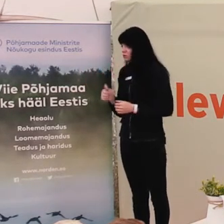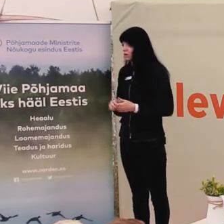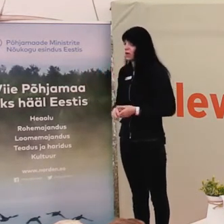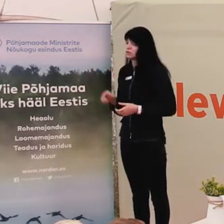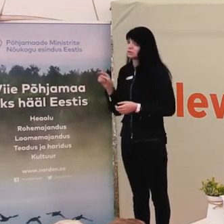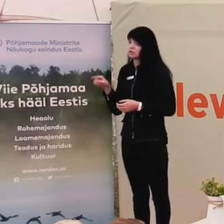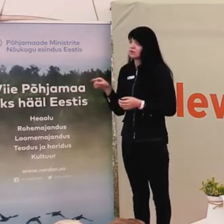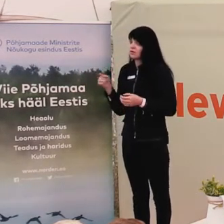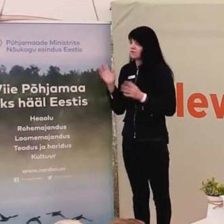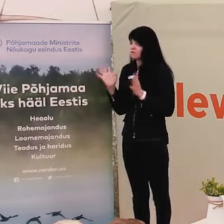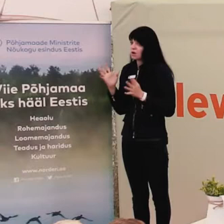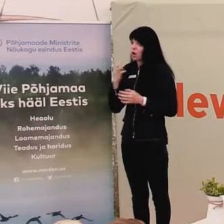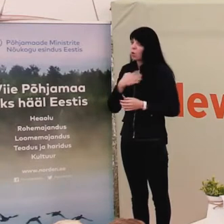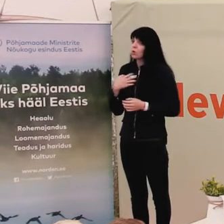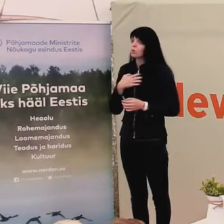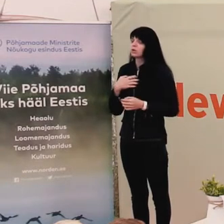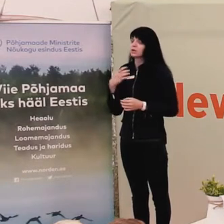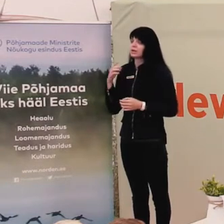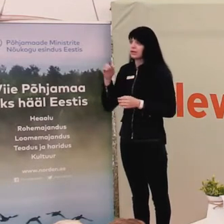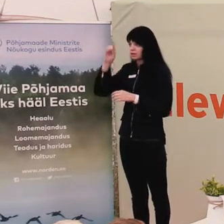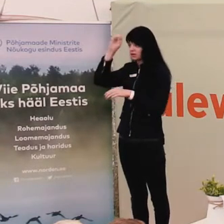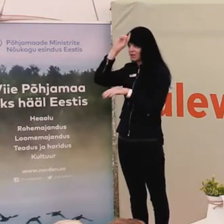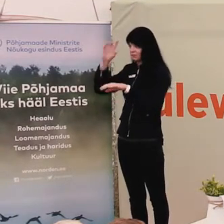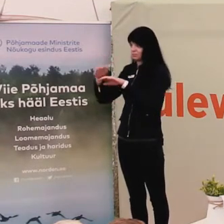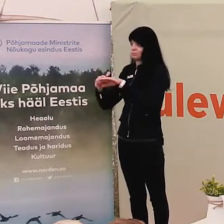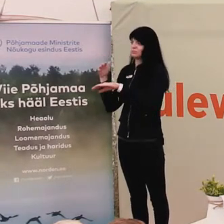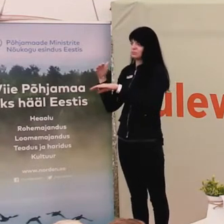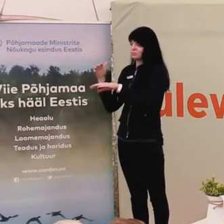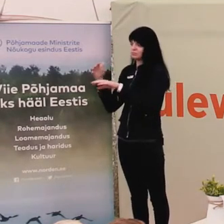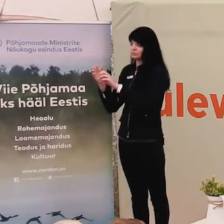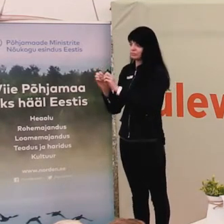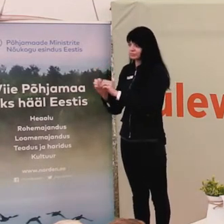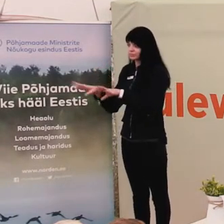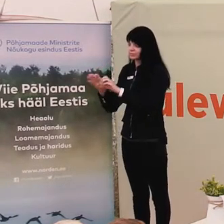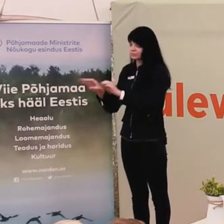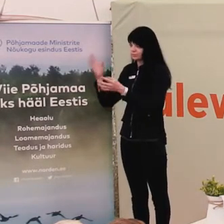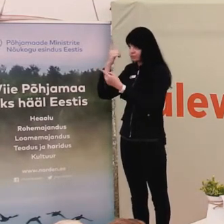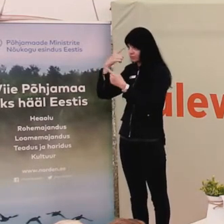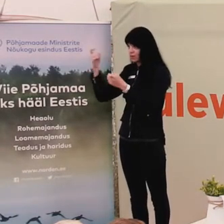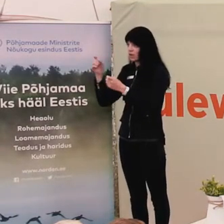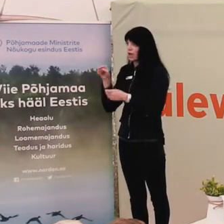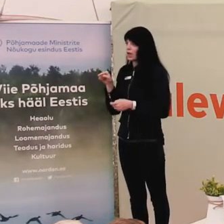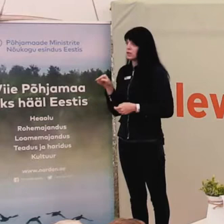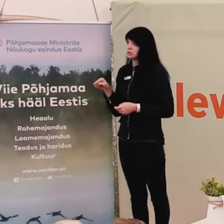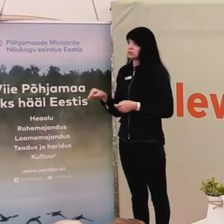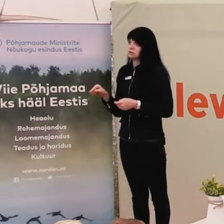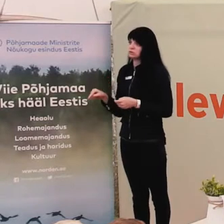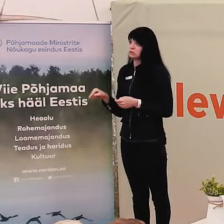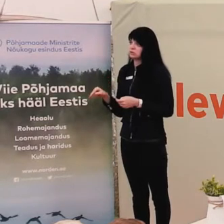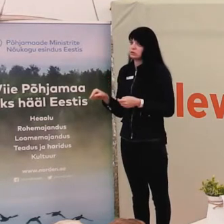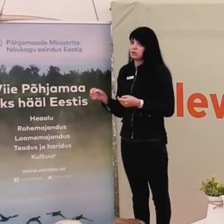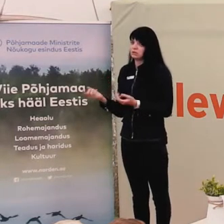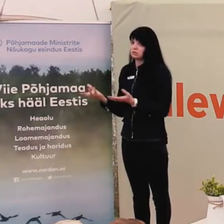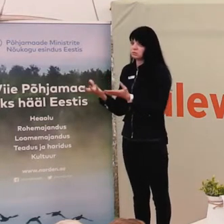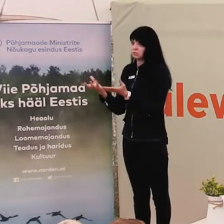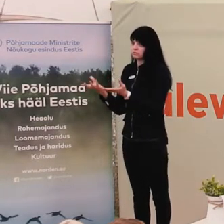is very, very important thing on the government level as well, that this whoever is serving the state, whoever is running the company, gets